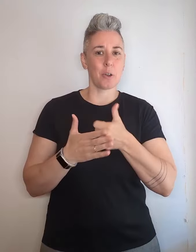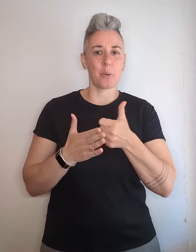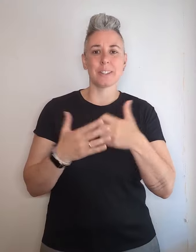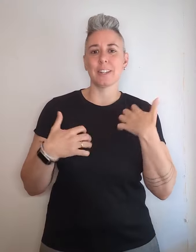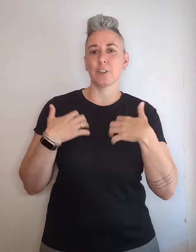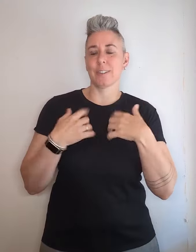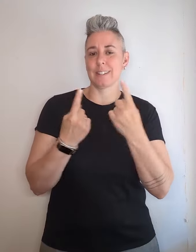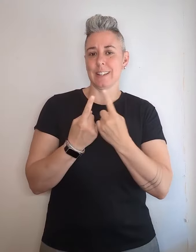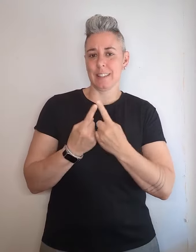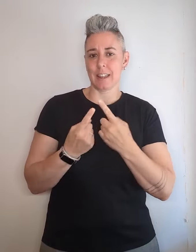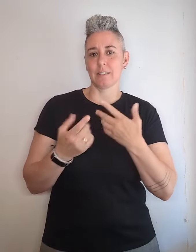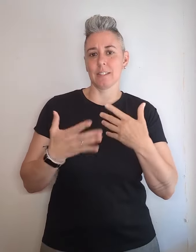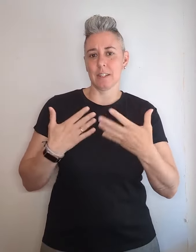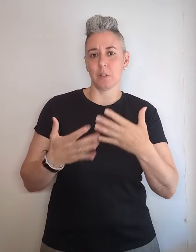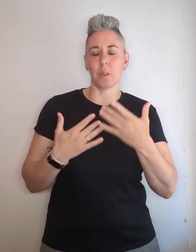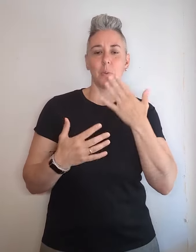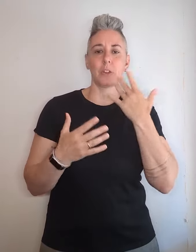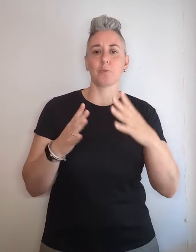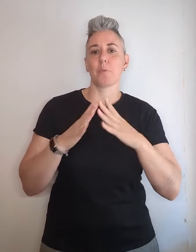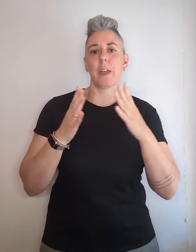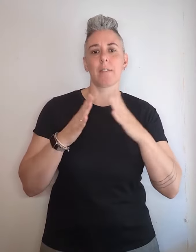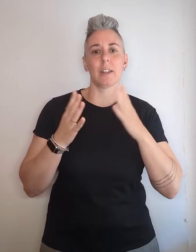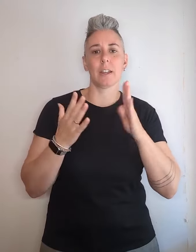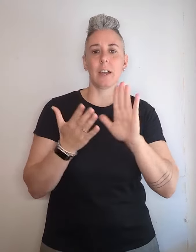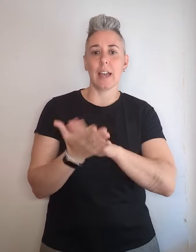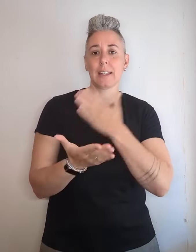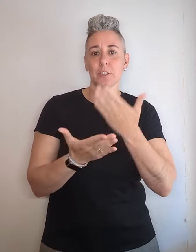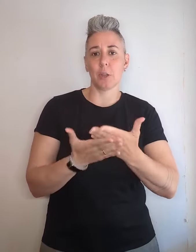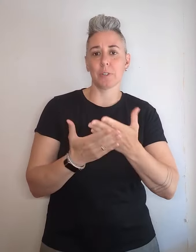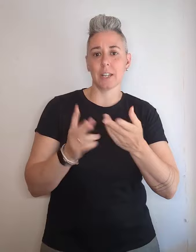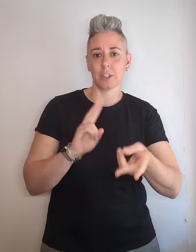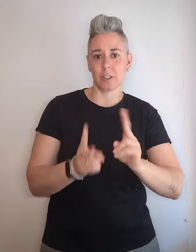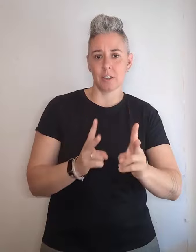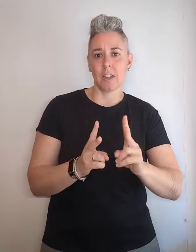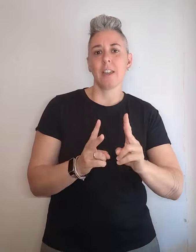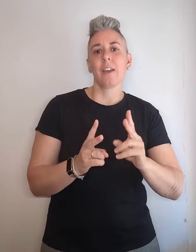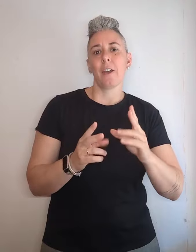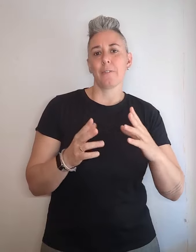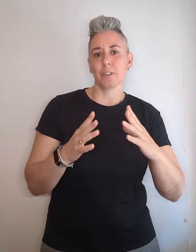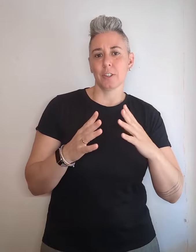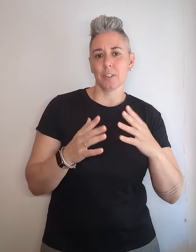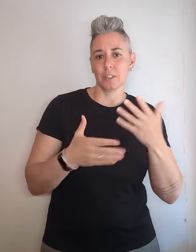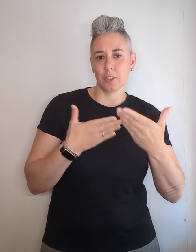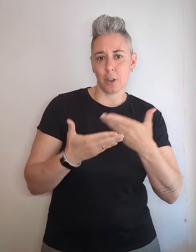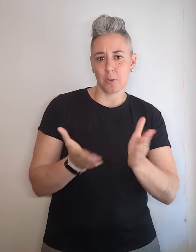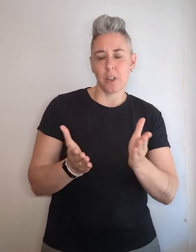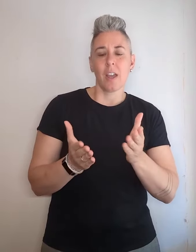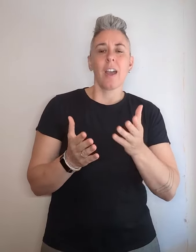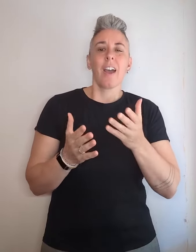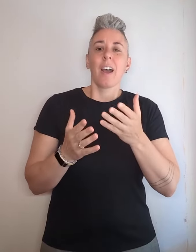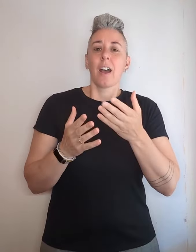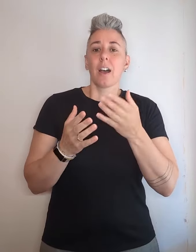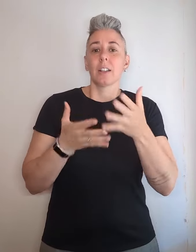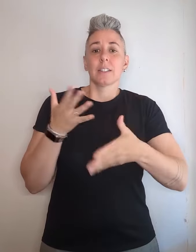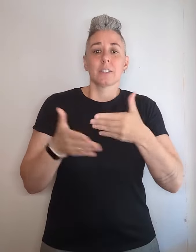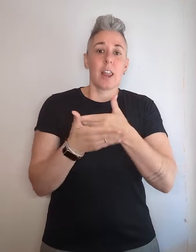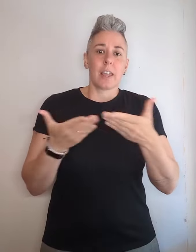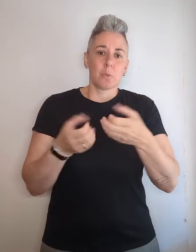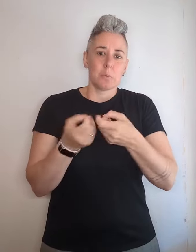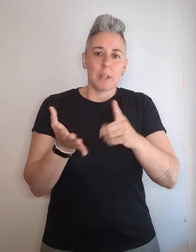always an interesting thing to deal with when you're preparing an interpretation of a show. Sign language,